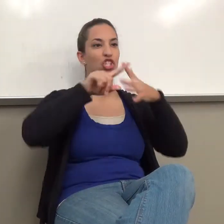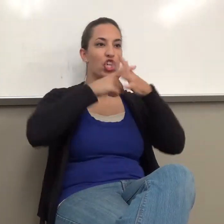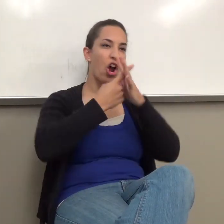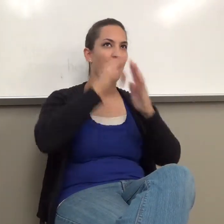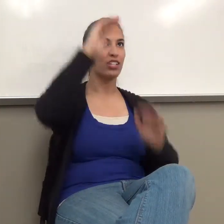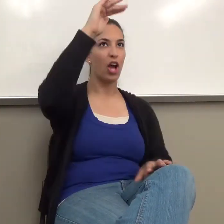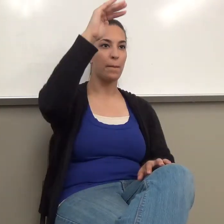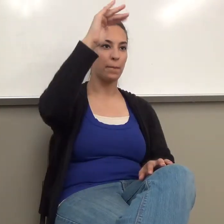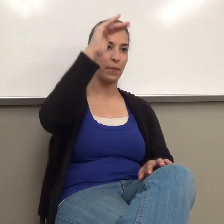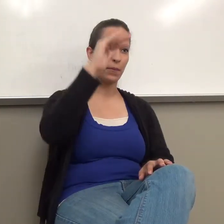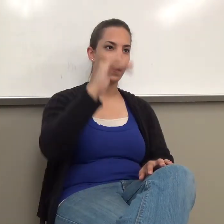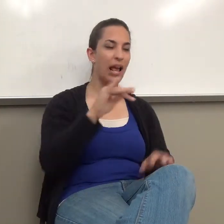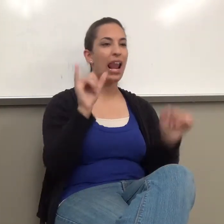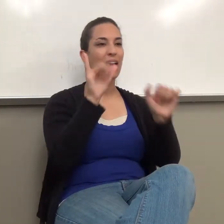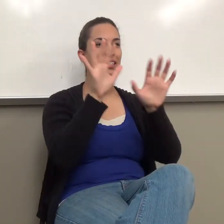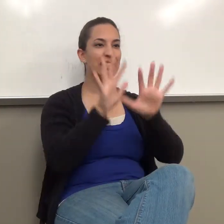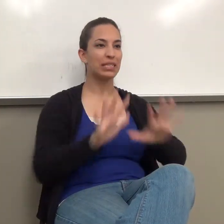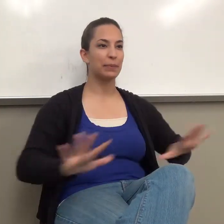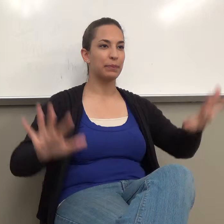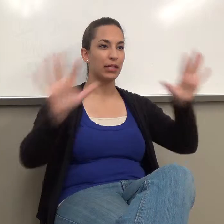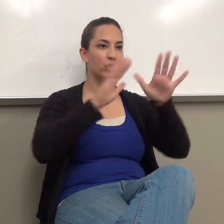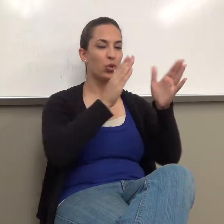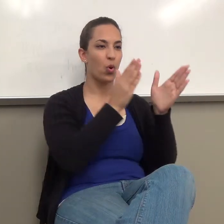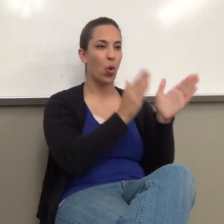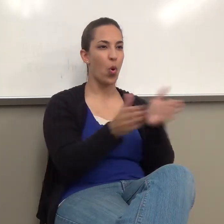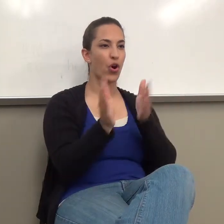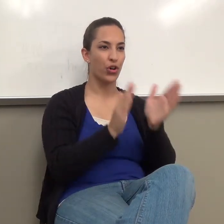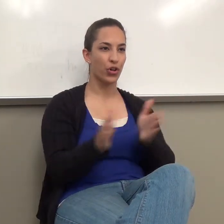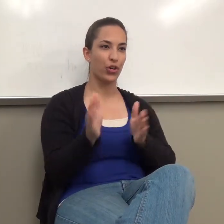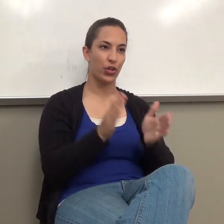Remember that? Spatial order in the description.